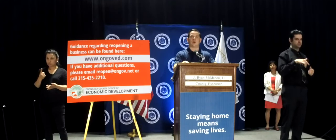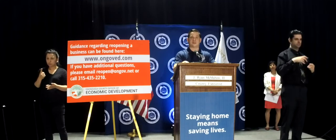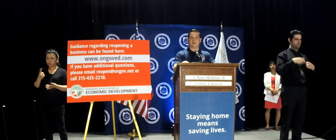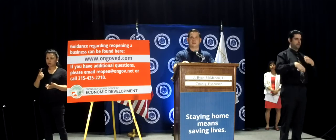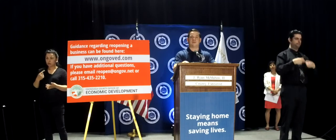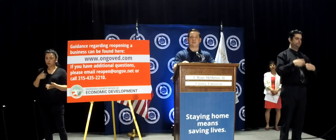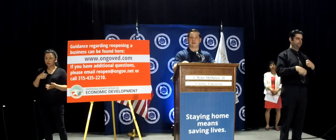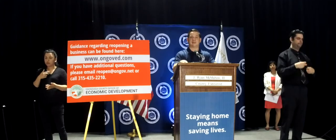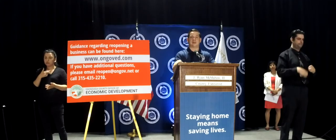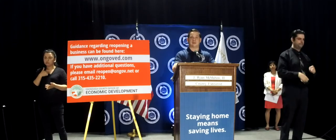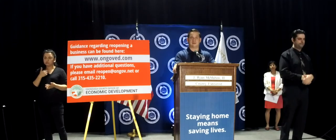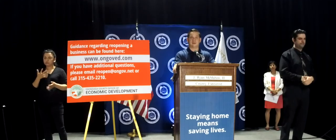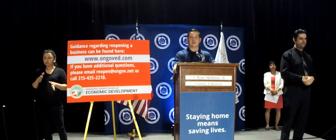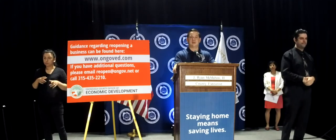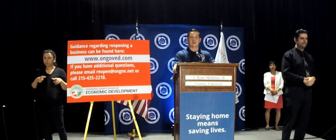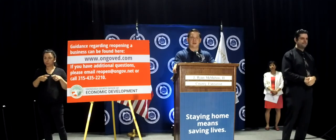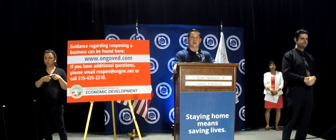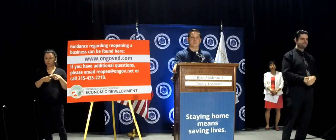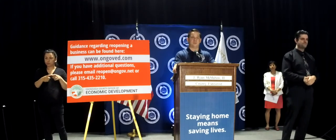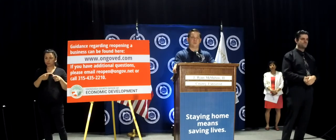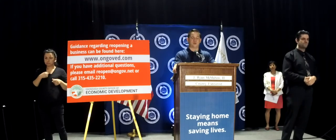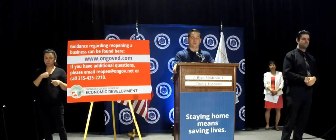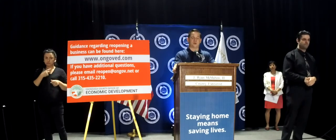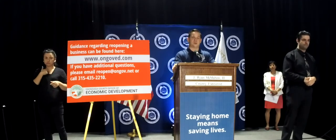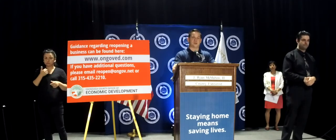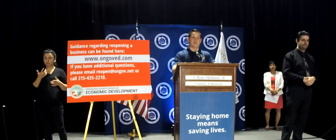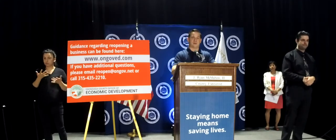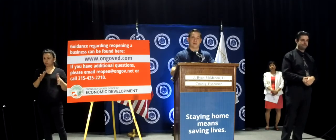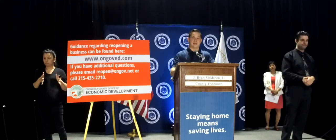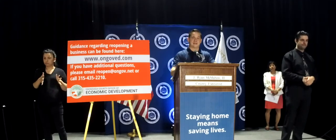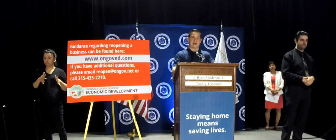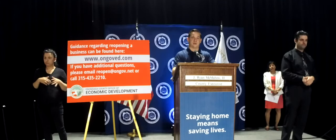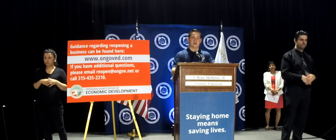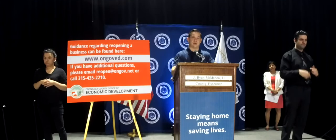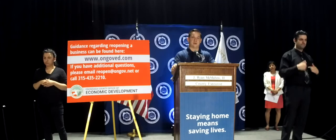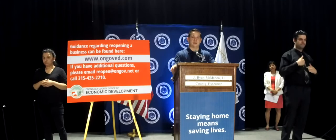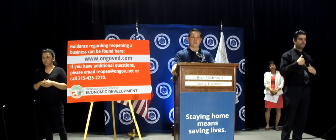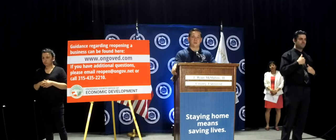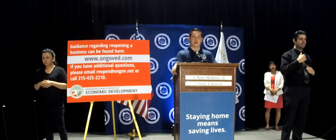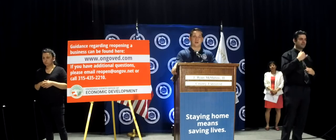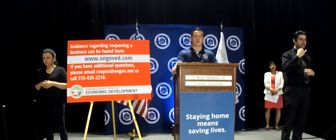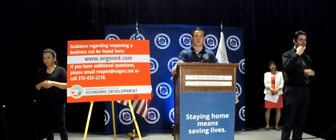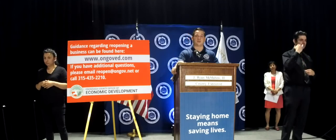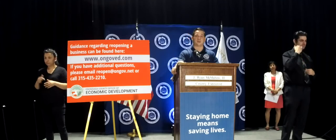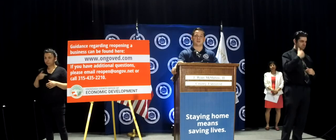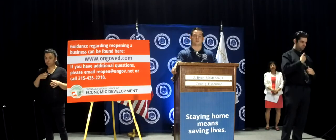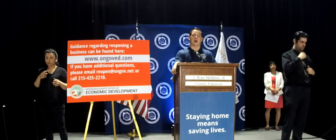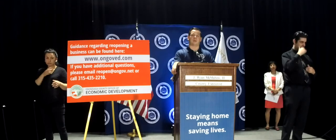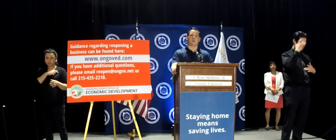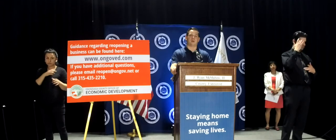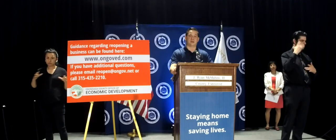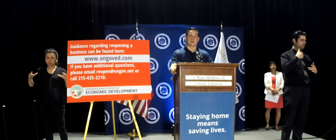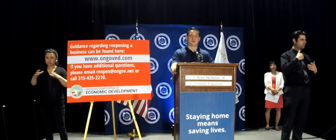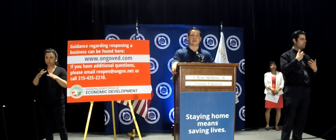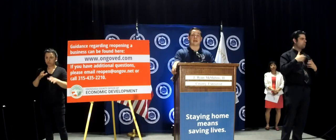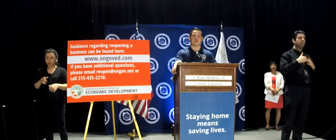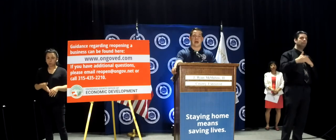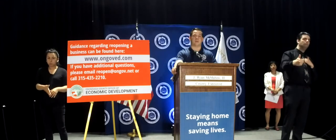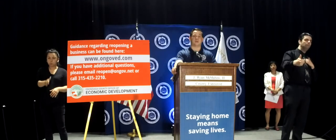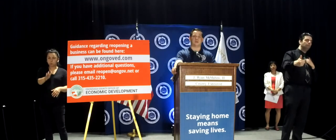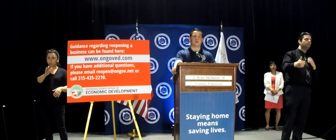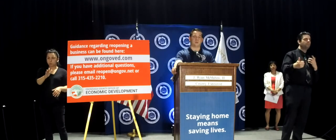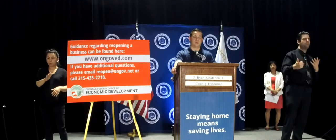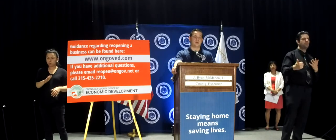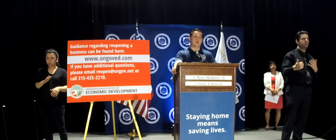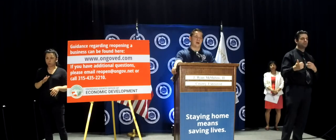in a quarantine if I'm not sick. And when you put yourself in a mass gathering, you are increasing the probability that that could